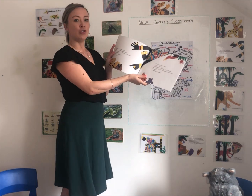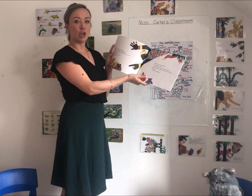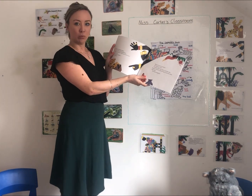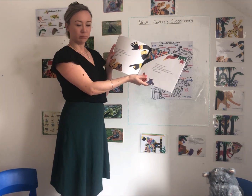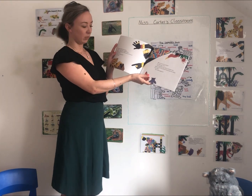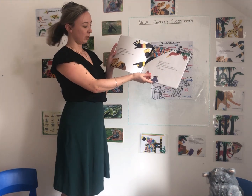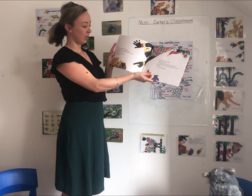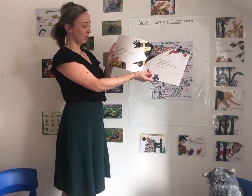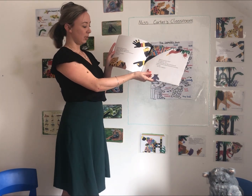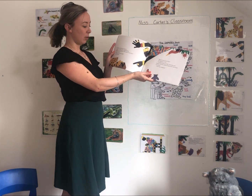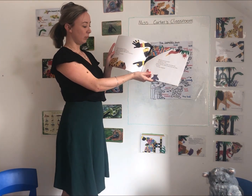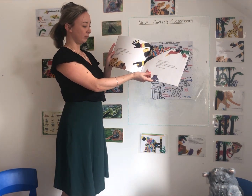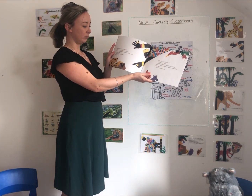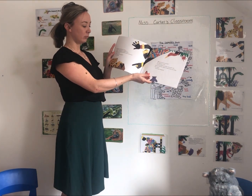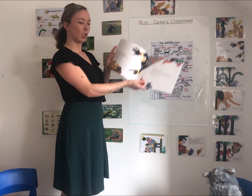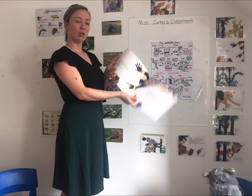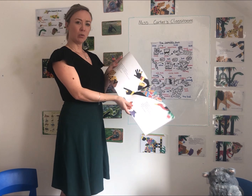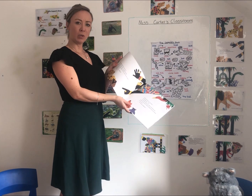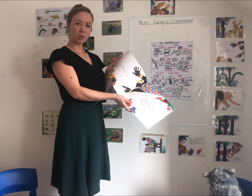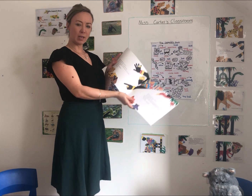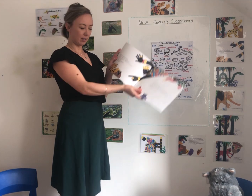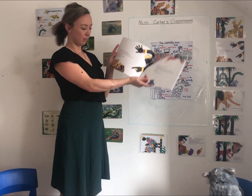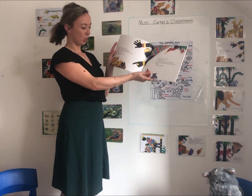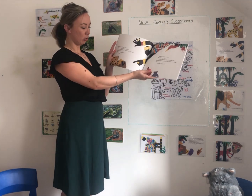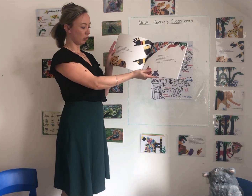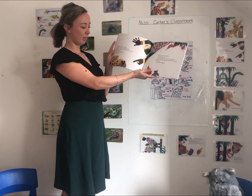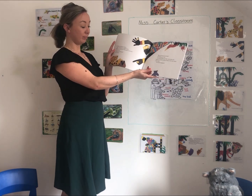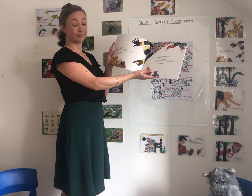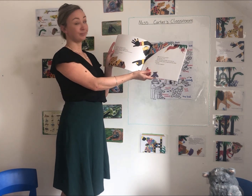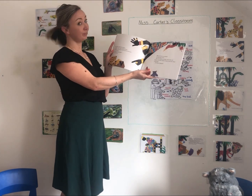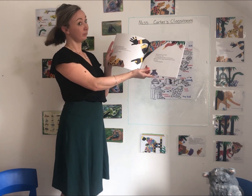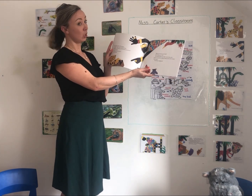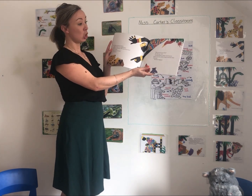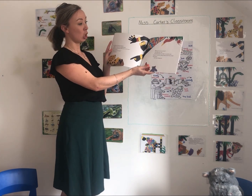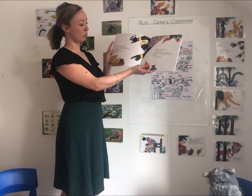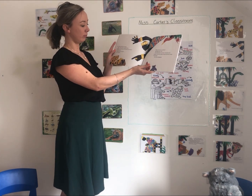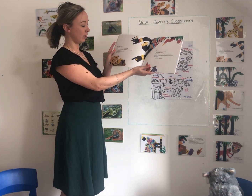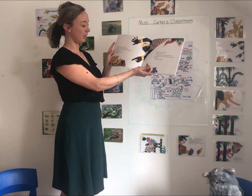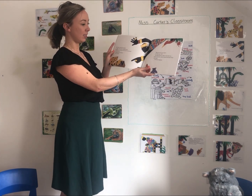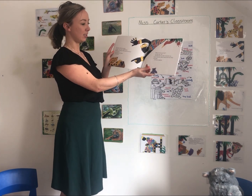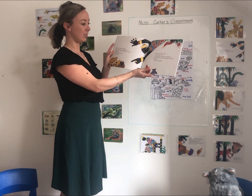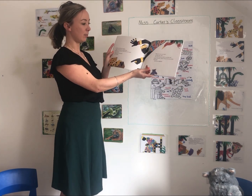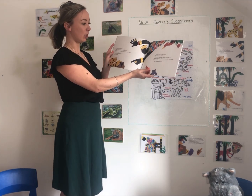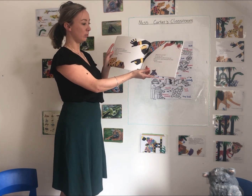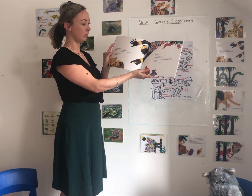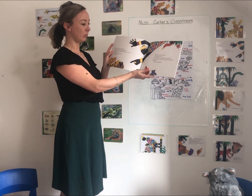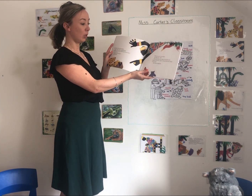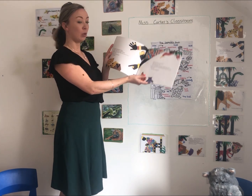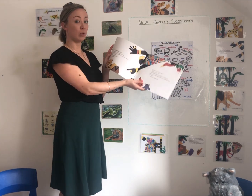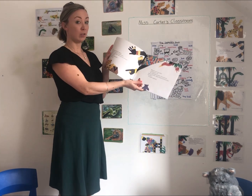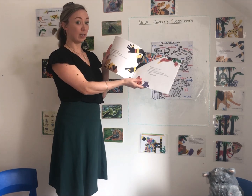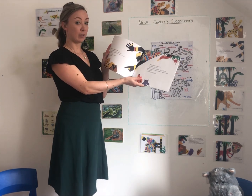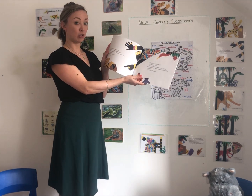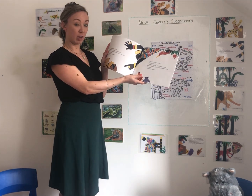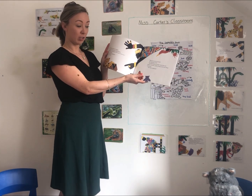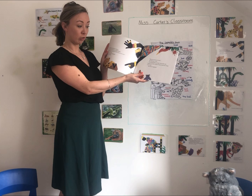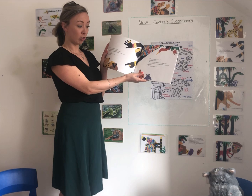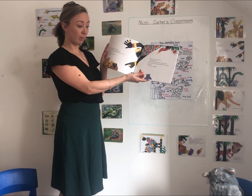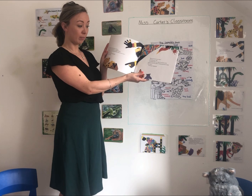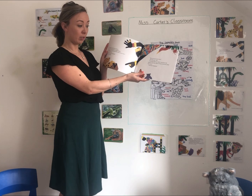No, said Acebo. Will you lend me your drum? No, said Acebo. Will you let me try your drum?